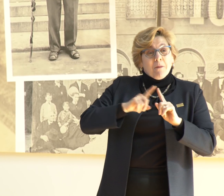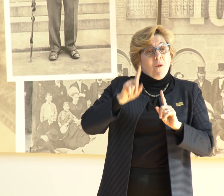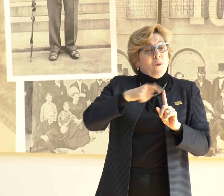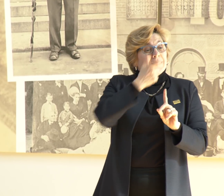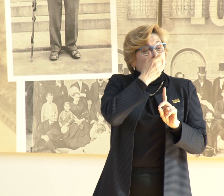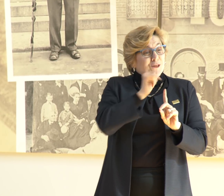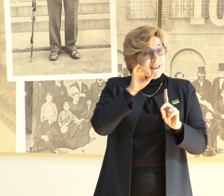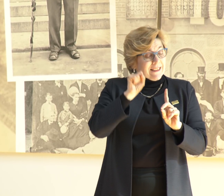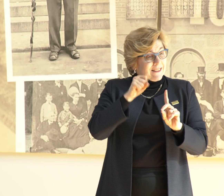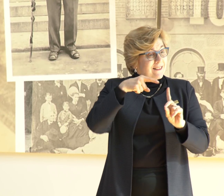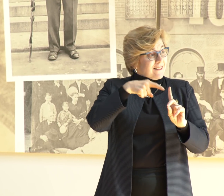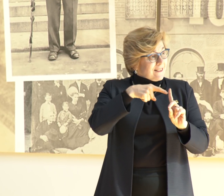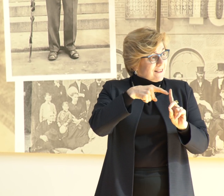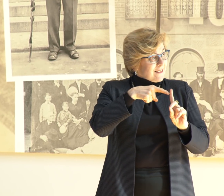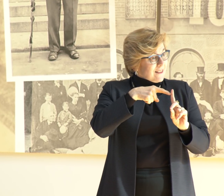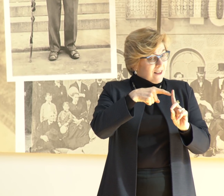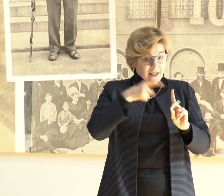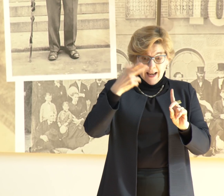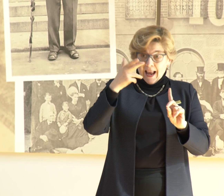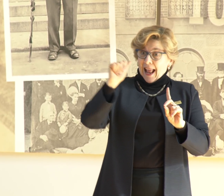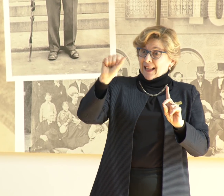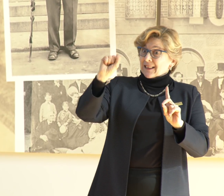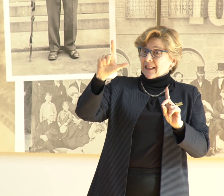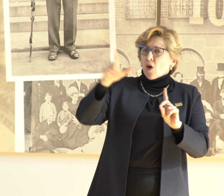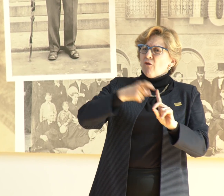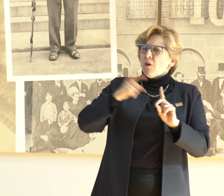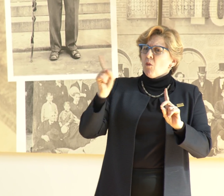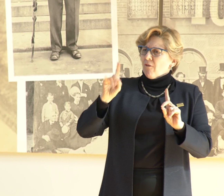in the United States, and Bernard Bragg was always writing about the deaf community.